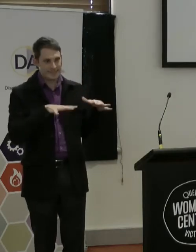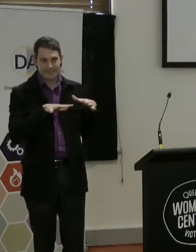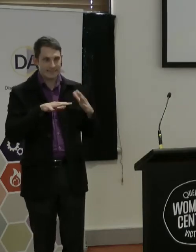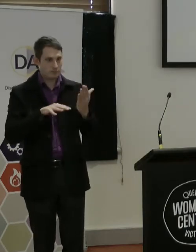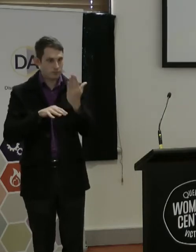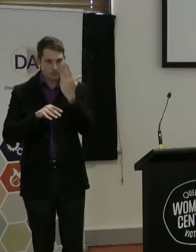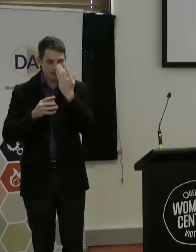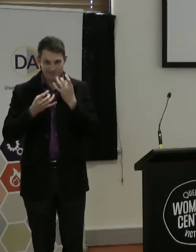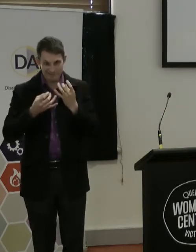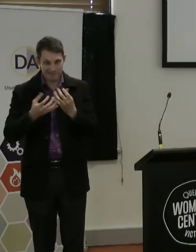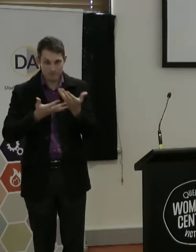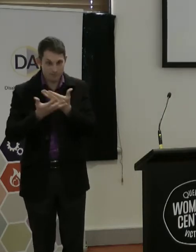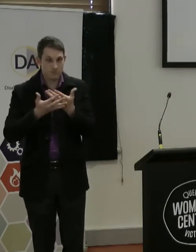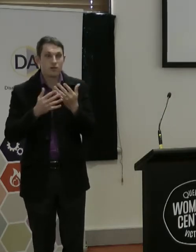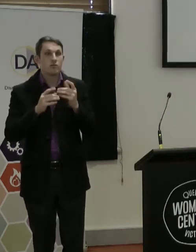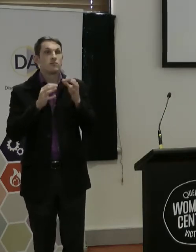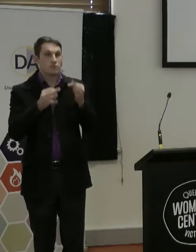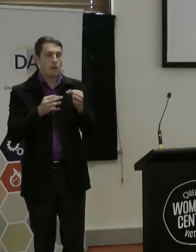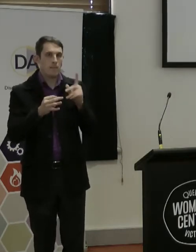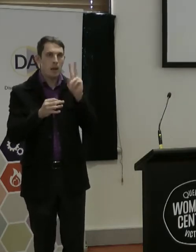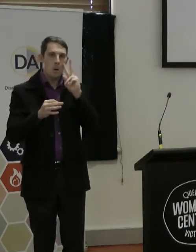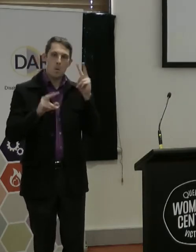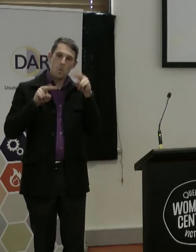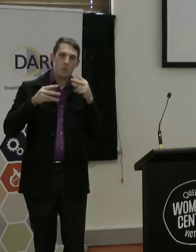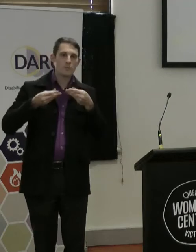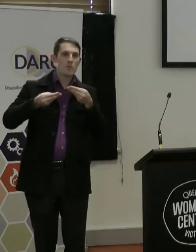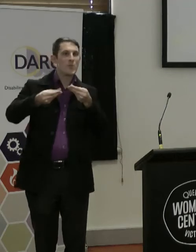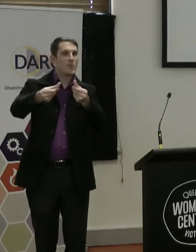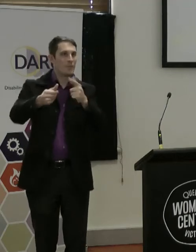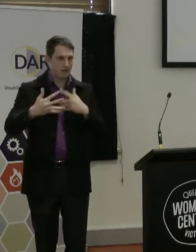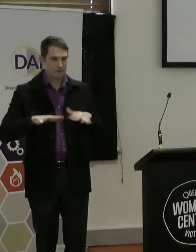noticed because we worked together really well as a team, and I think it went quite well.